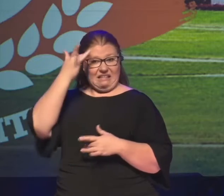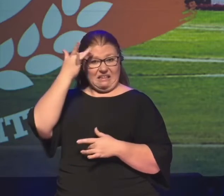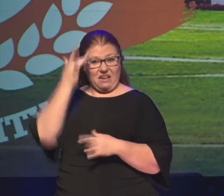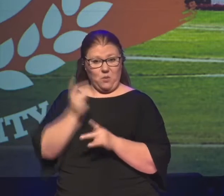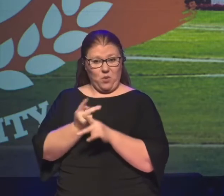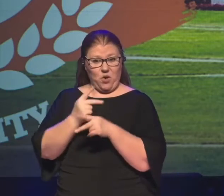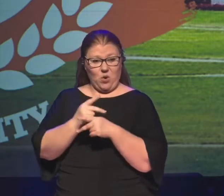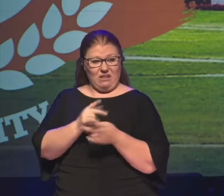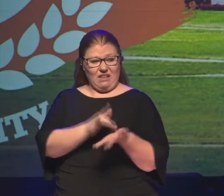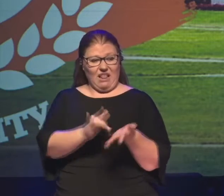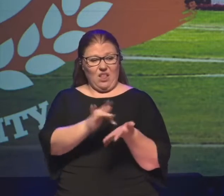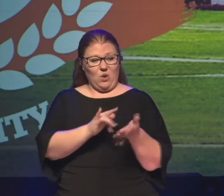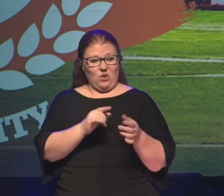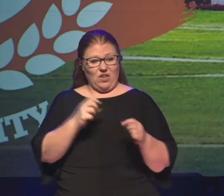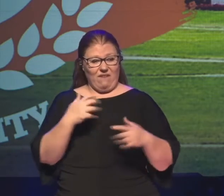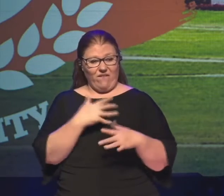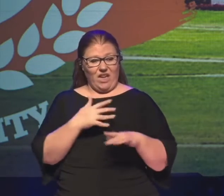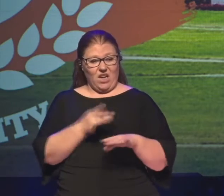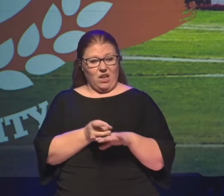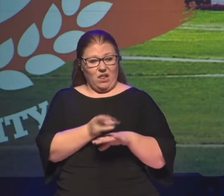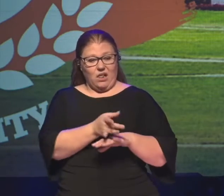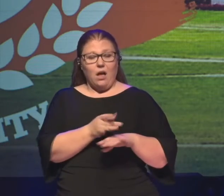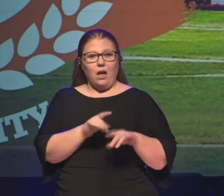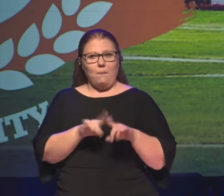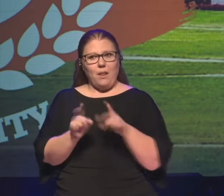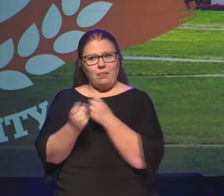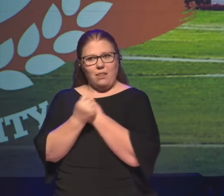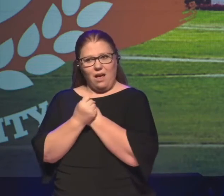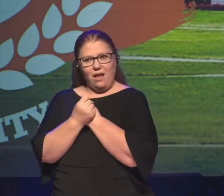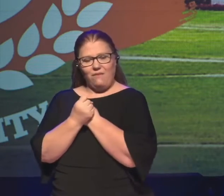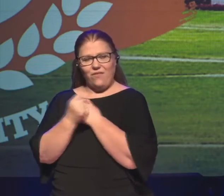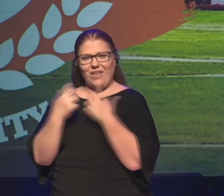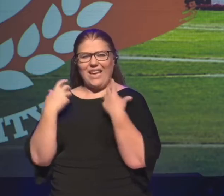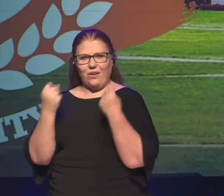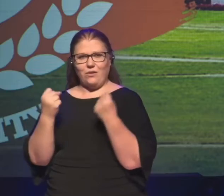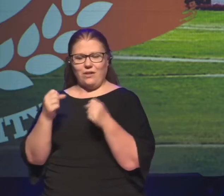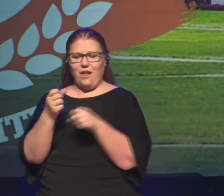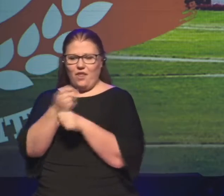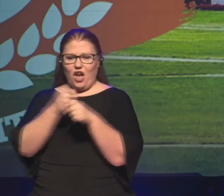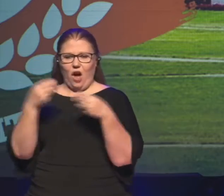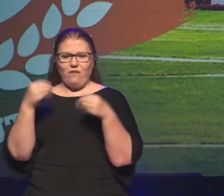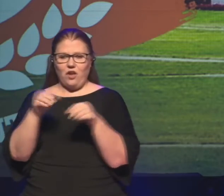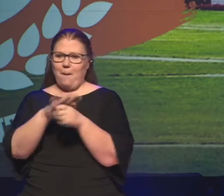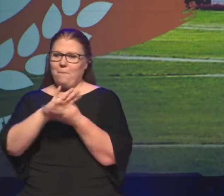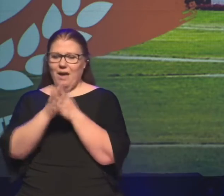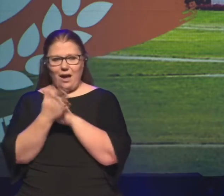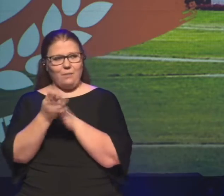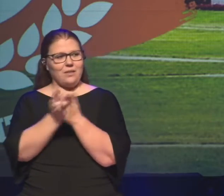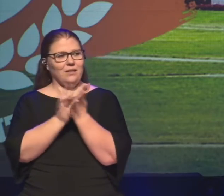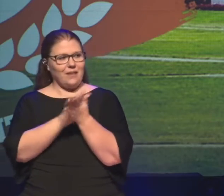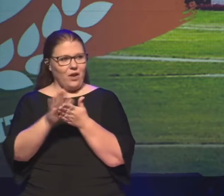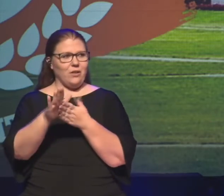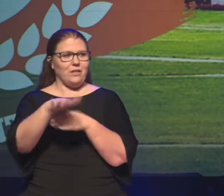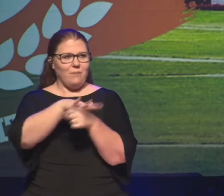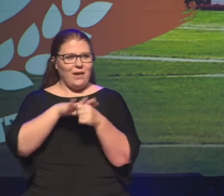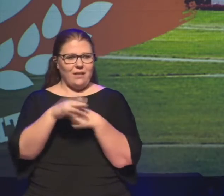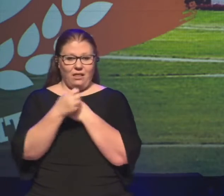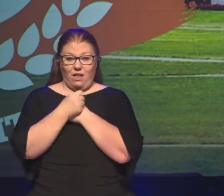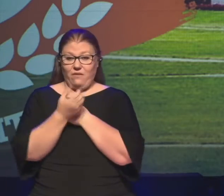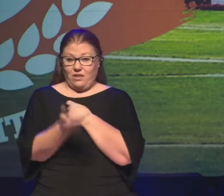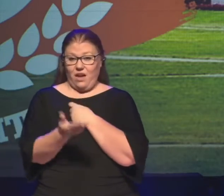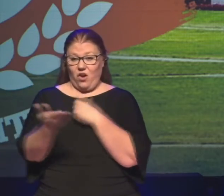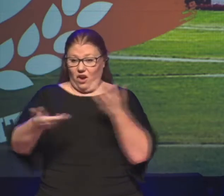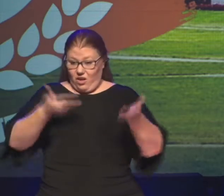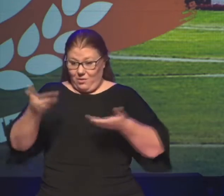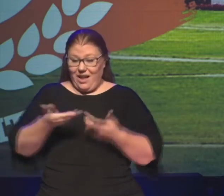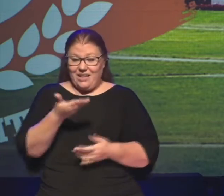produces exclusion and fear and loneliness, but love heals. The coffee shop becomes a sacred space because that's where love is present in